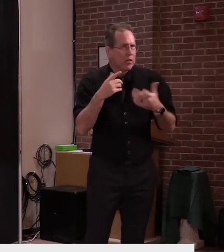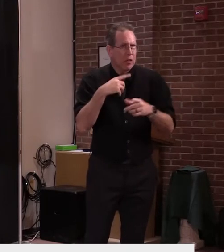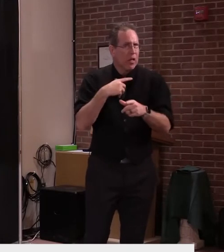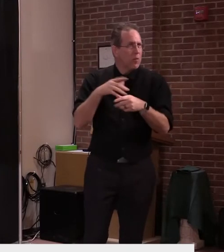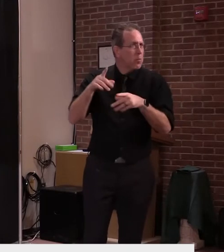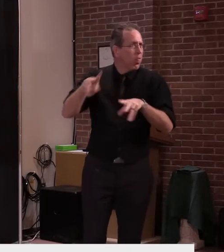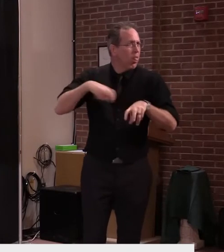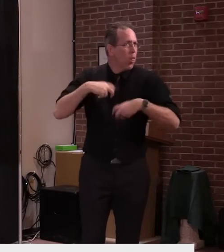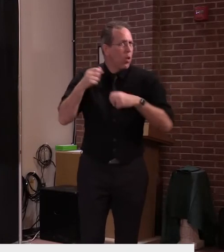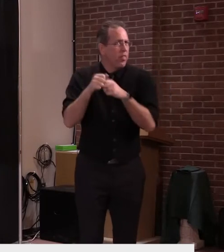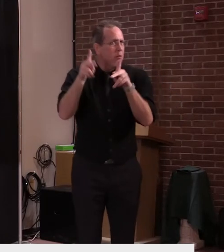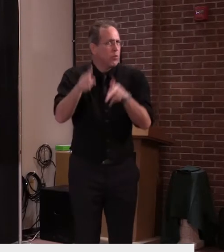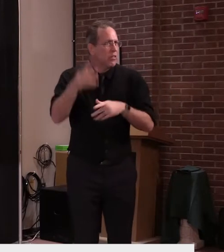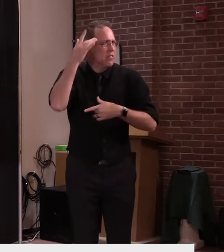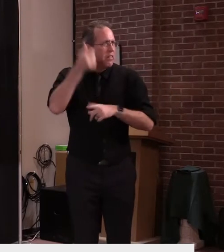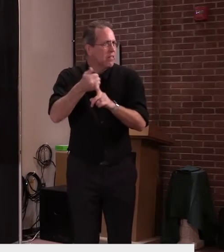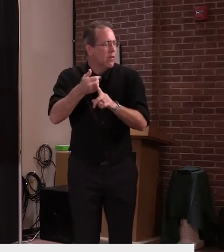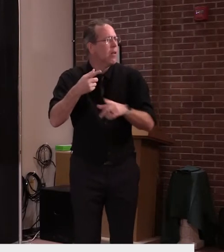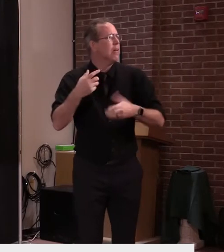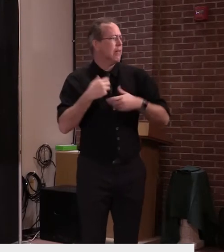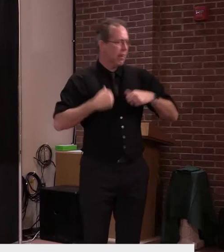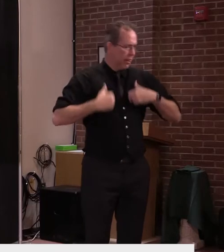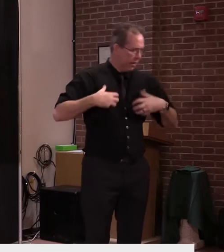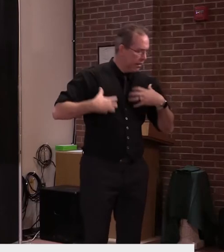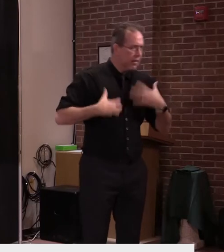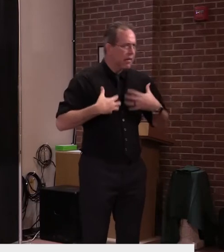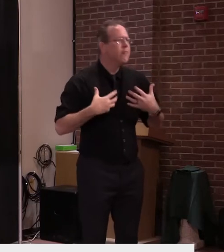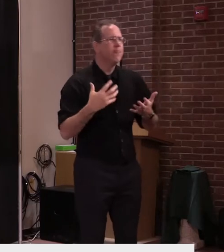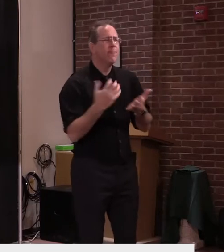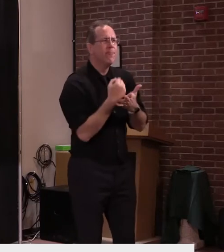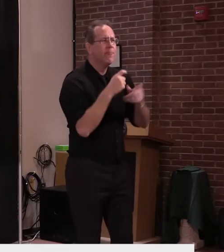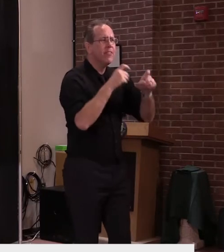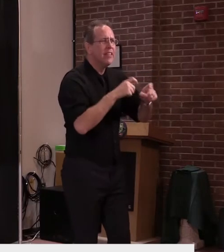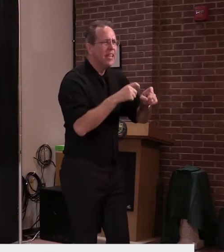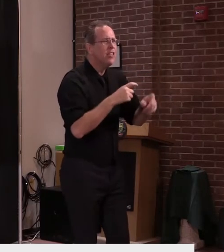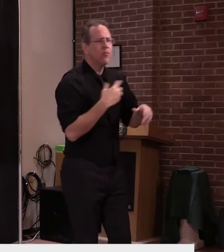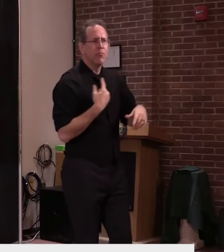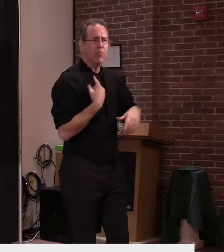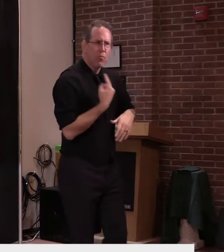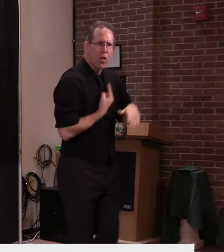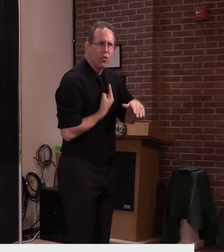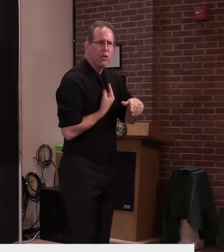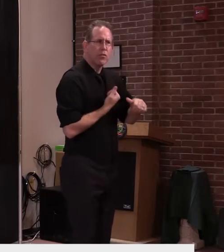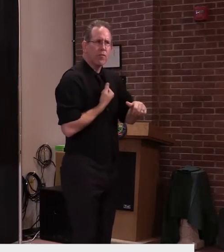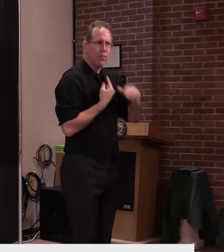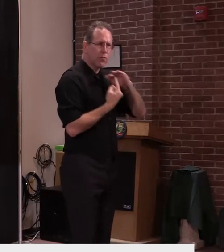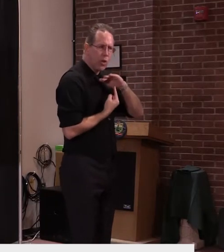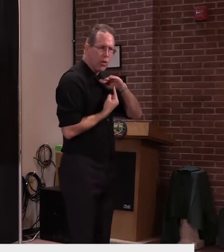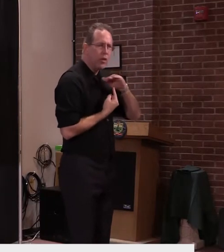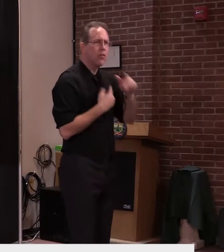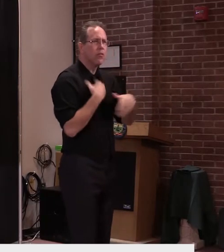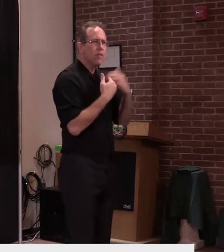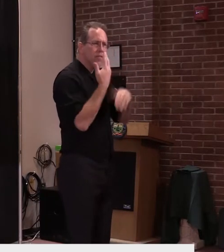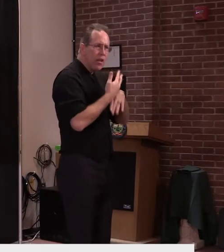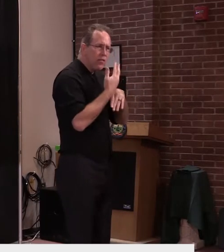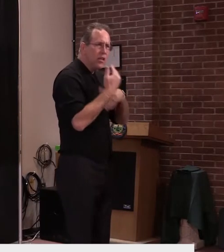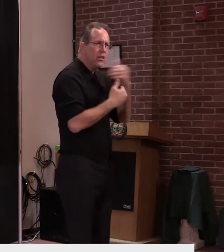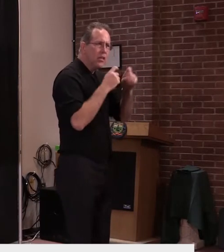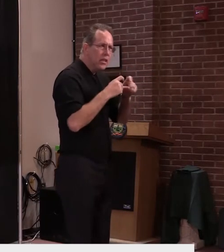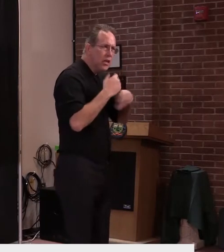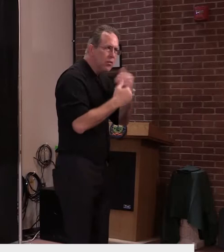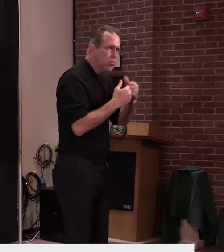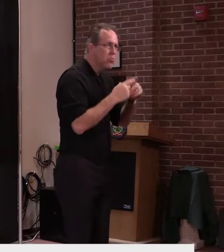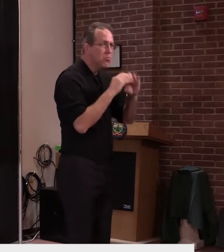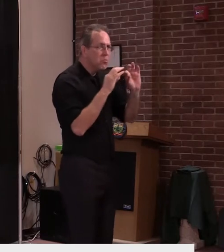isolation and would like to end isolation, and lastly, get tested if you plan to visit someone who is vulnerable. Now